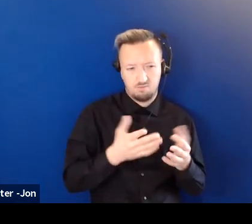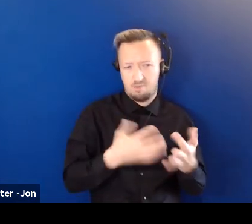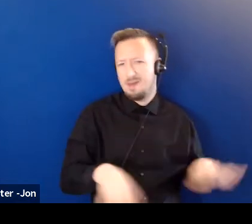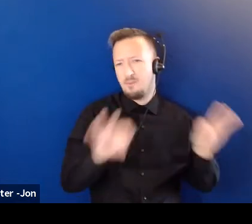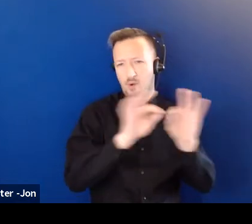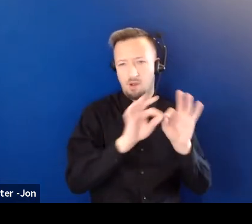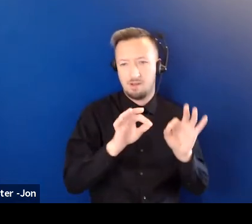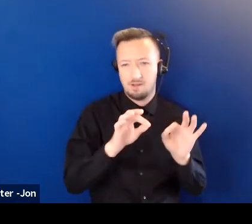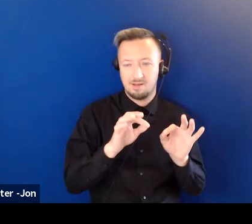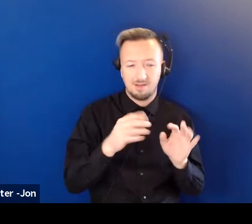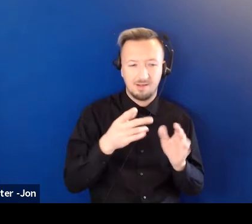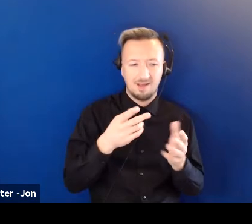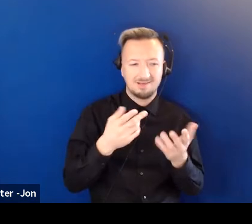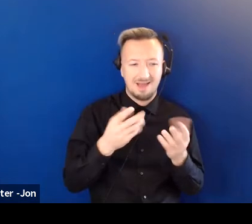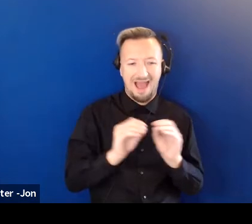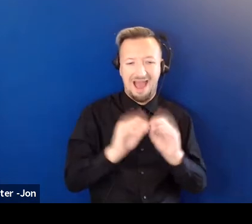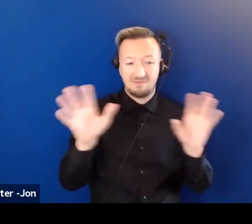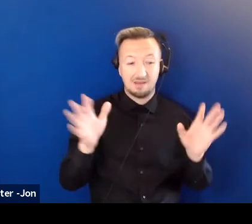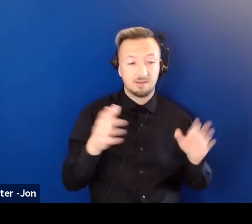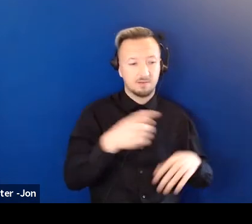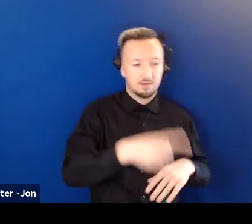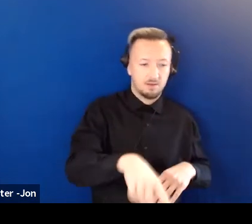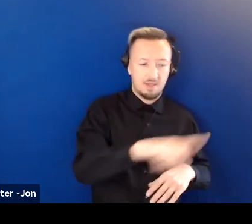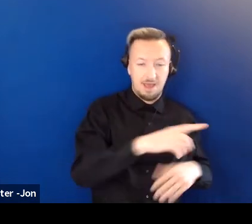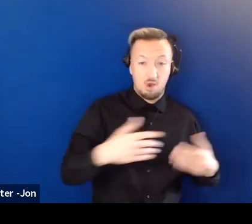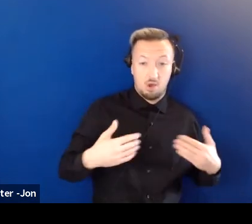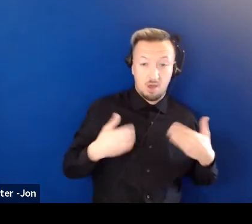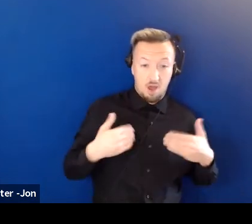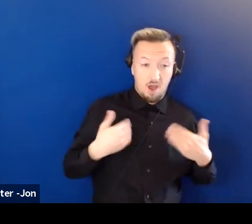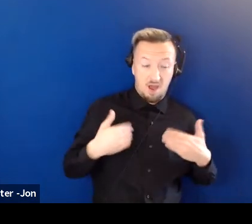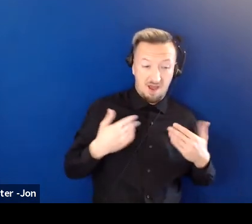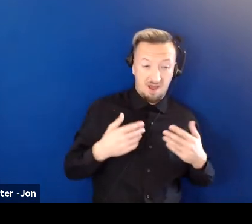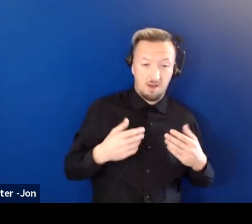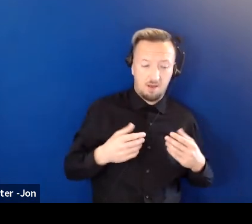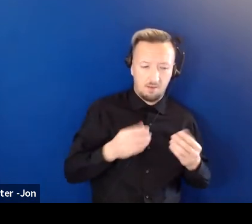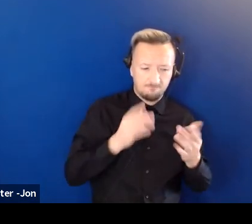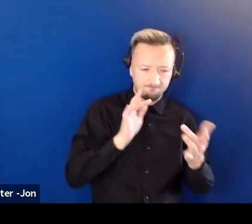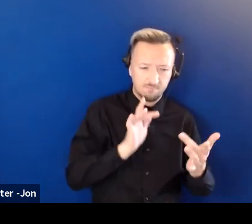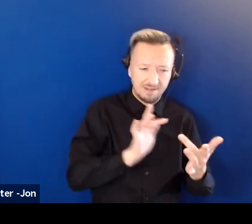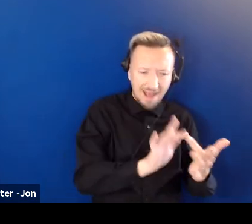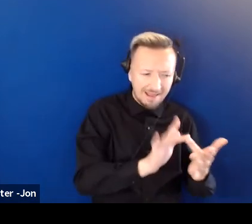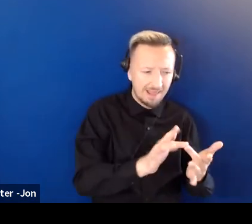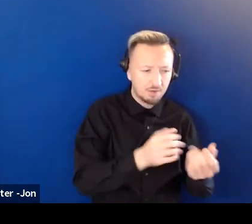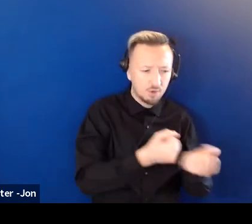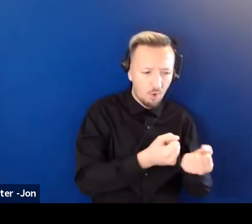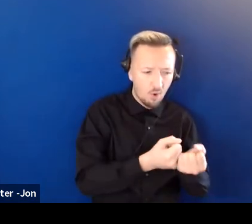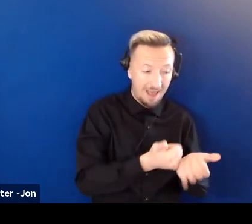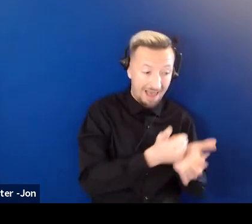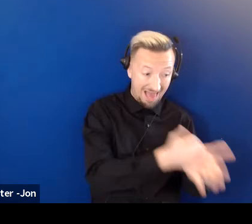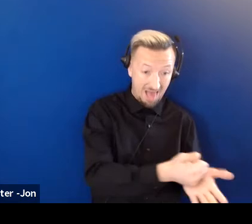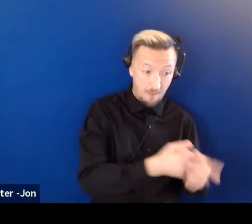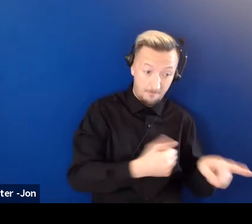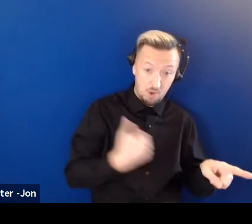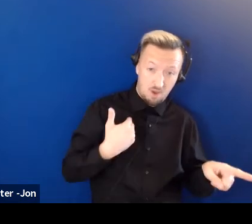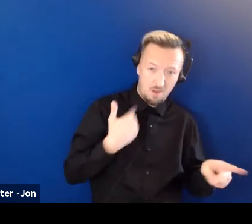shows, connecting with youth at a younger age is just so beneficial, not only for that youth, but for their family, kind of